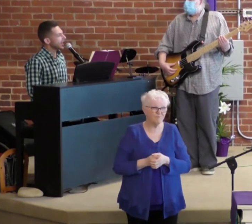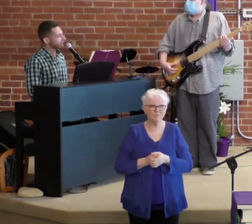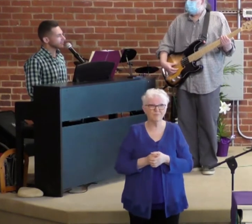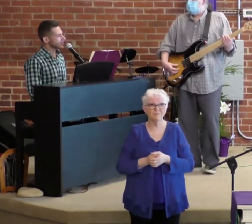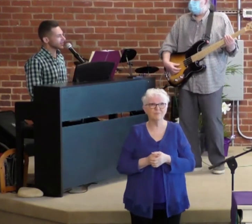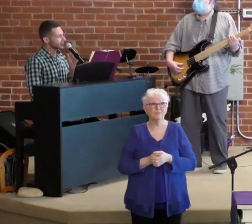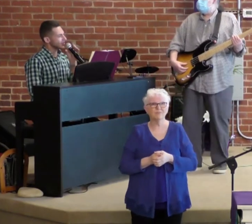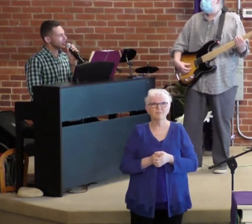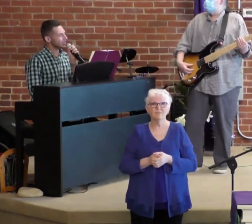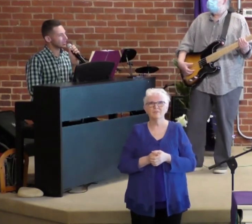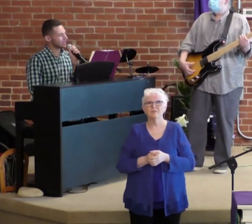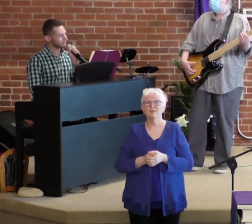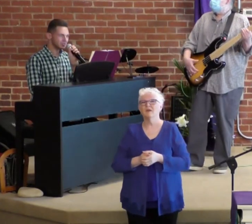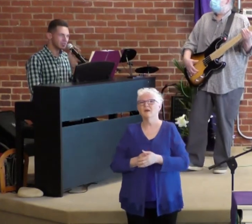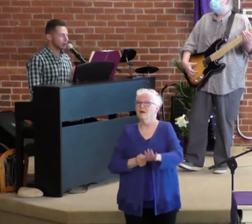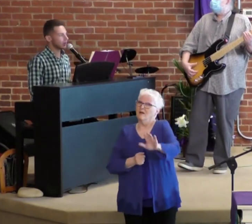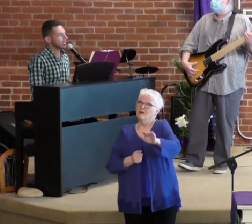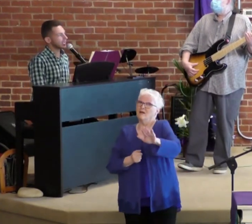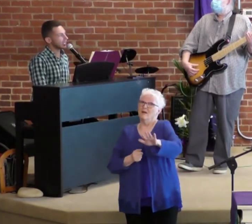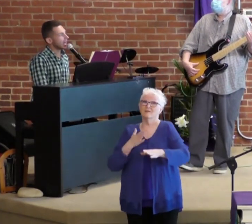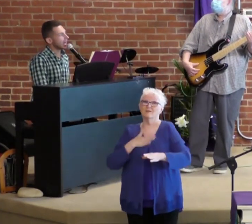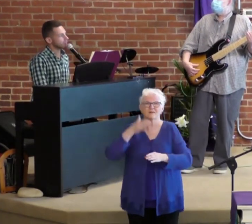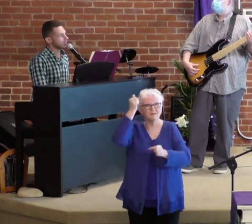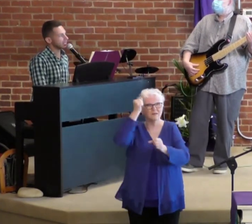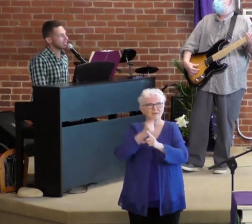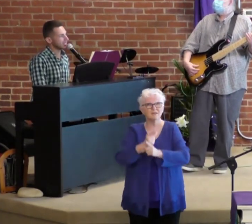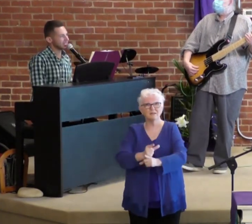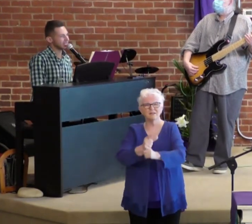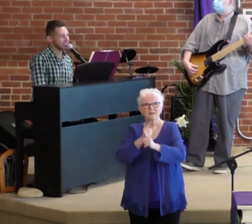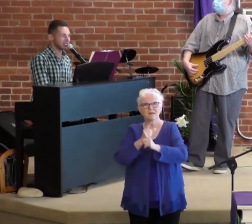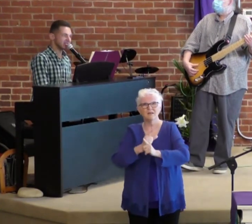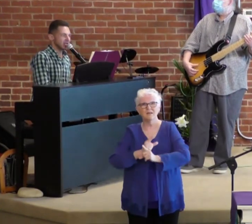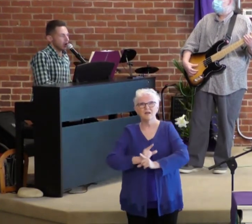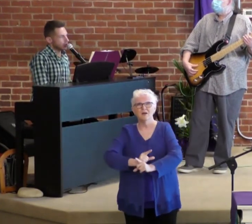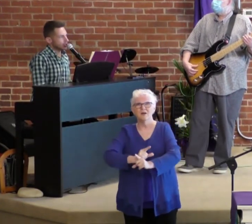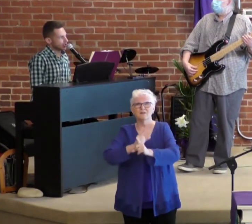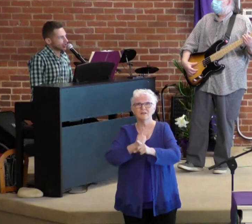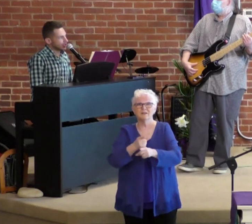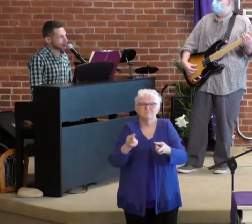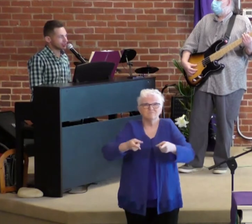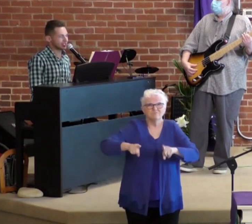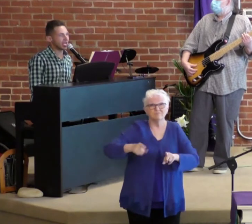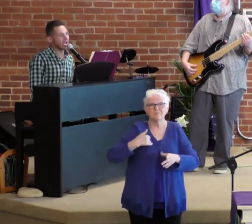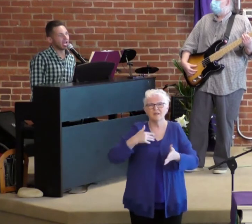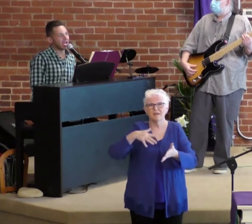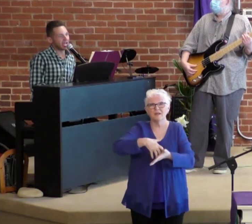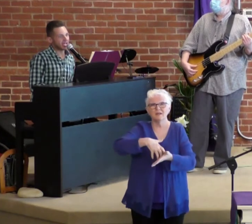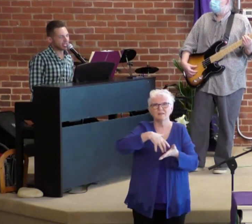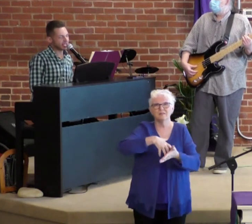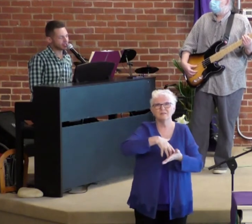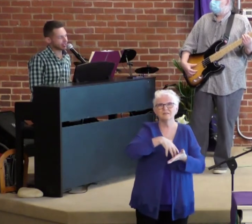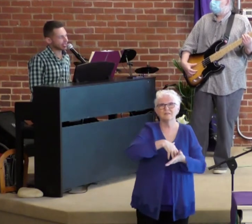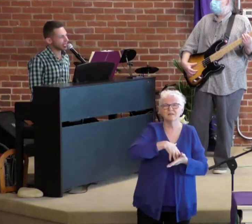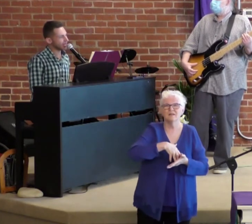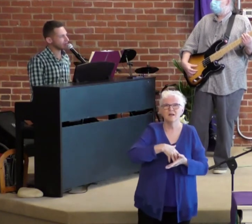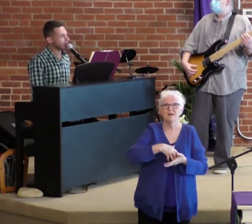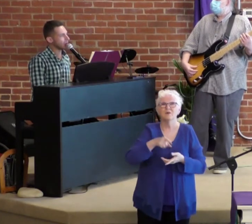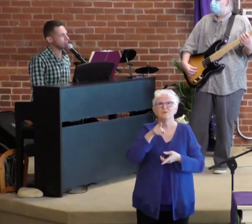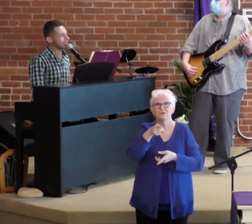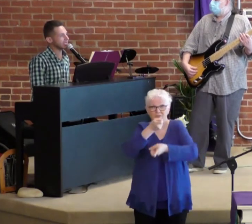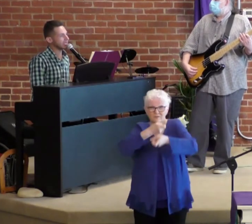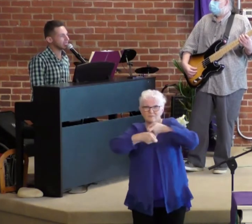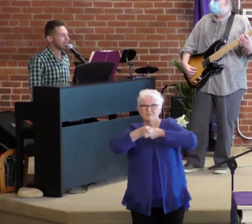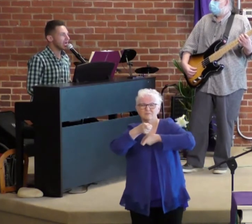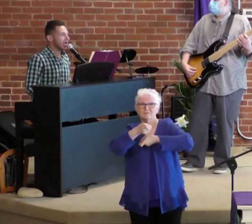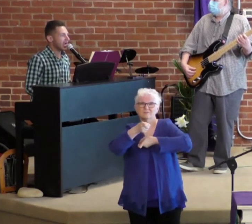Oh, my brother, when I'm weak, would you stand instead